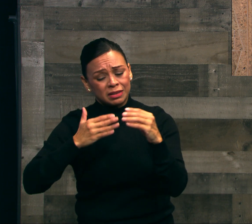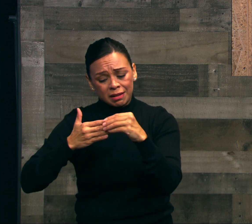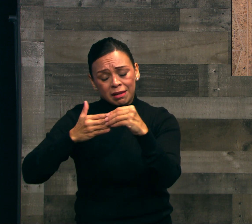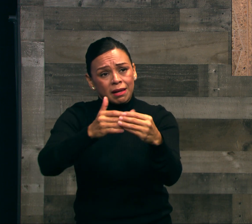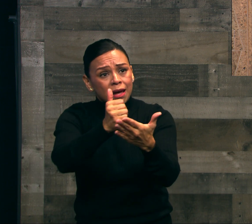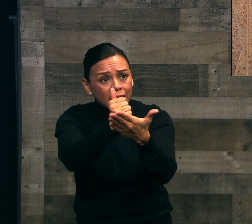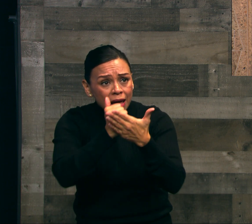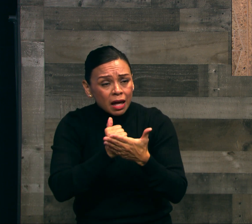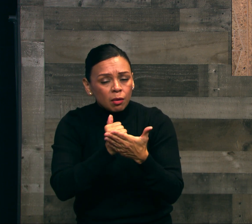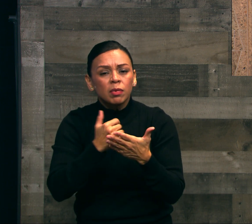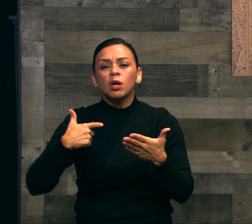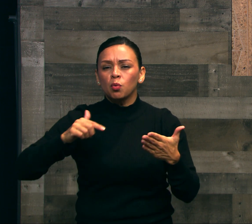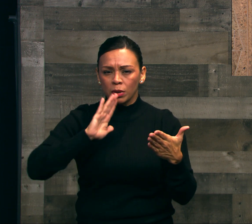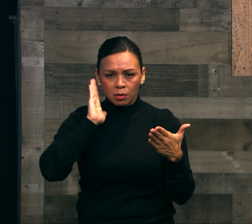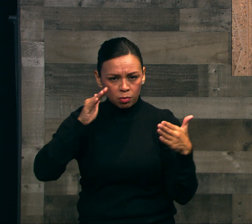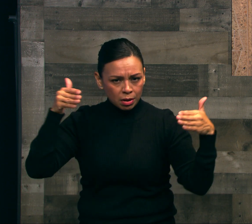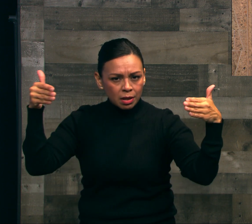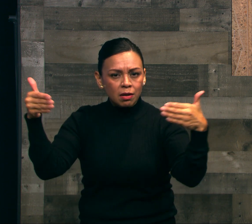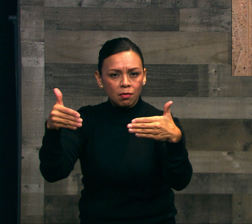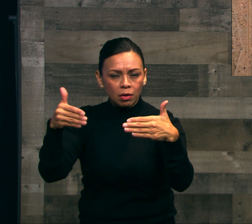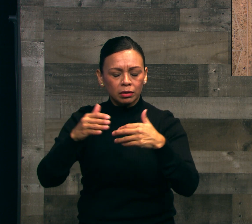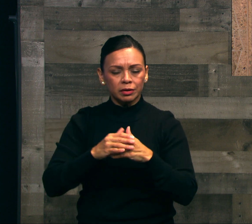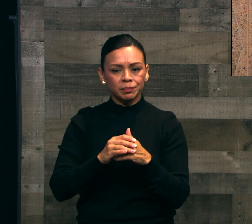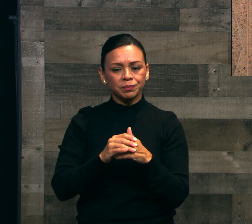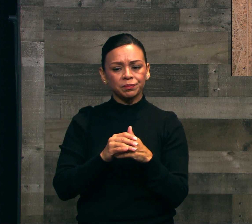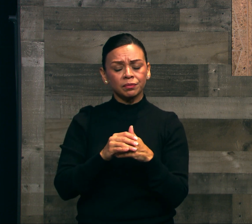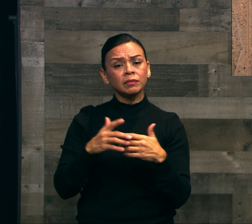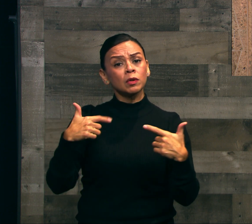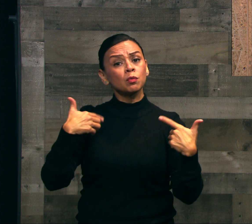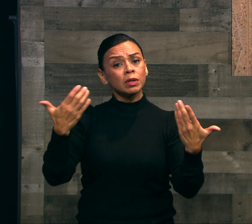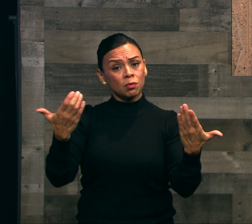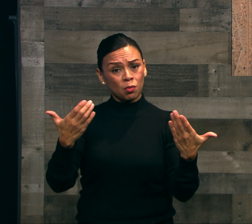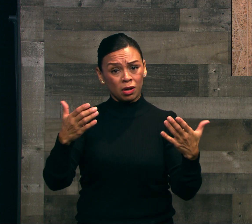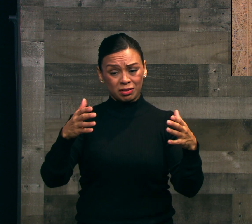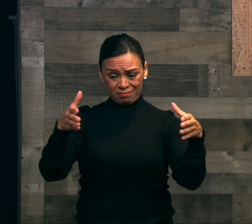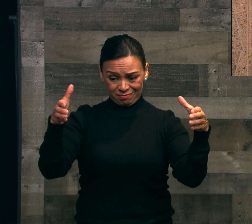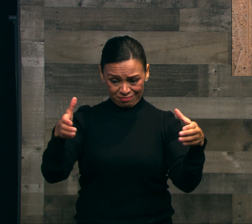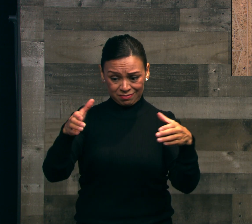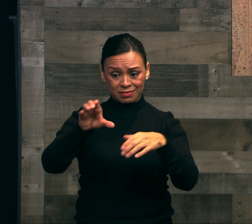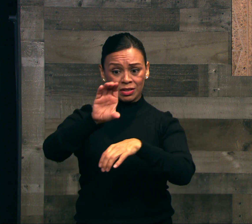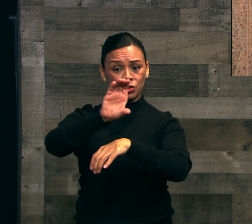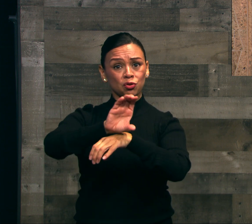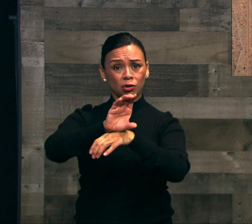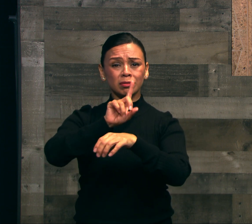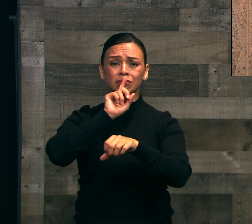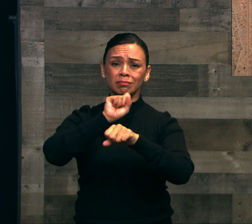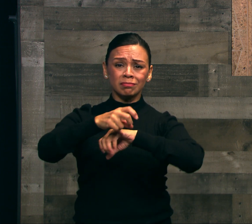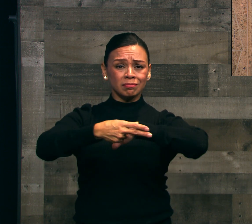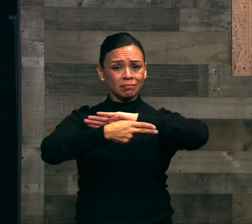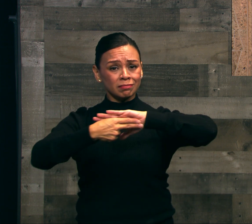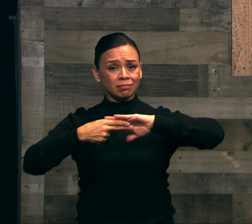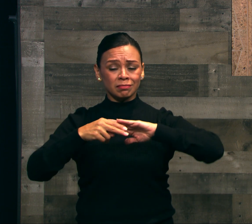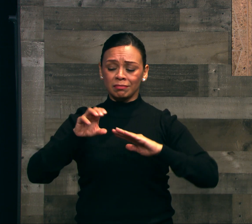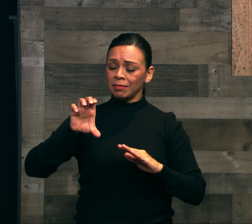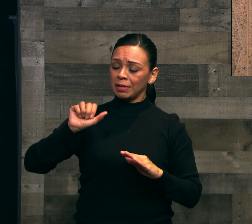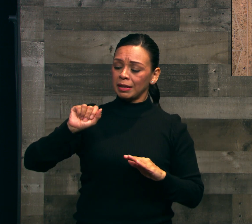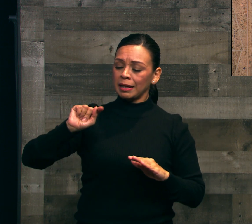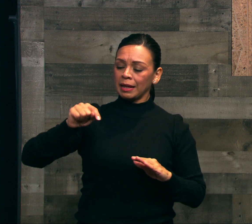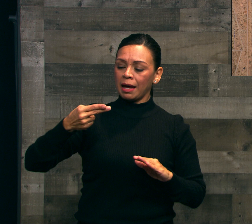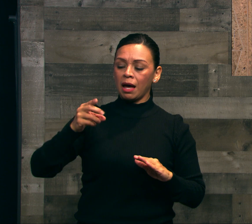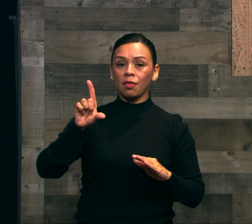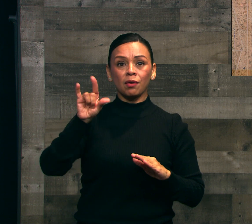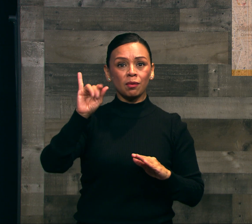out some attention and guidance. And so we look to be a church that is truly Catholic, that